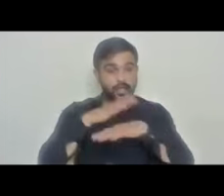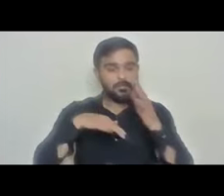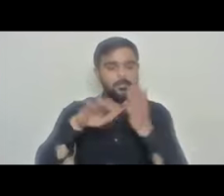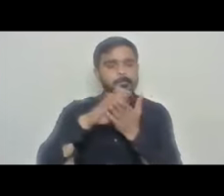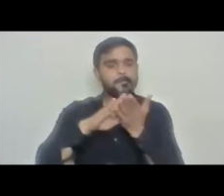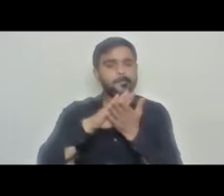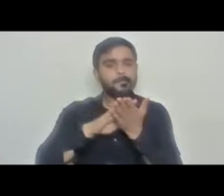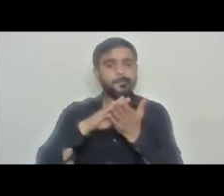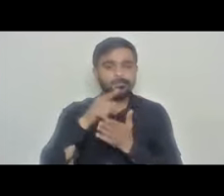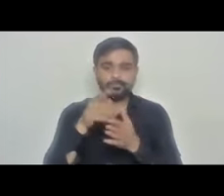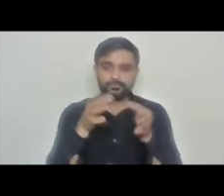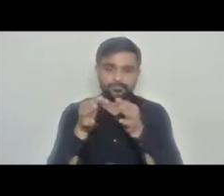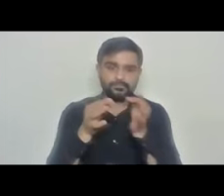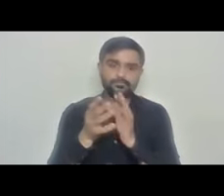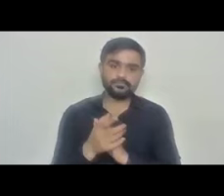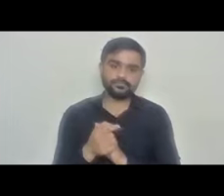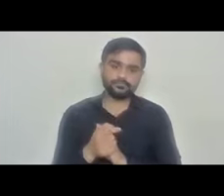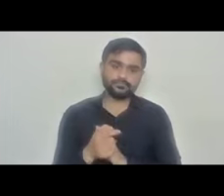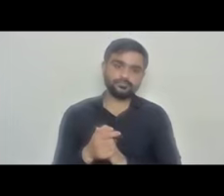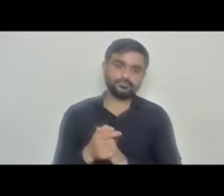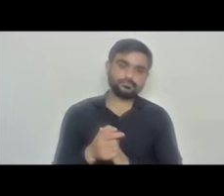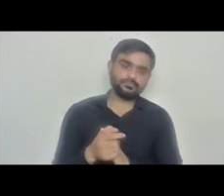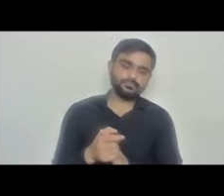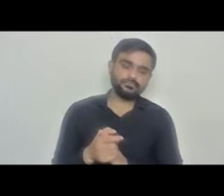basically discourse analysis